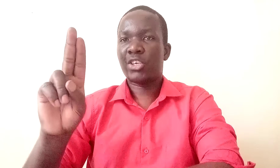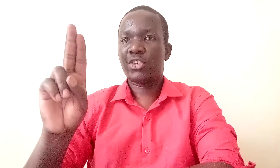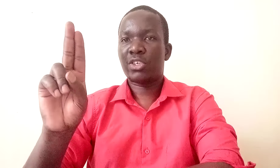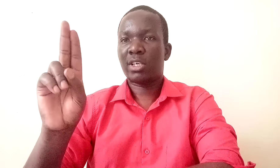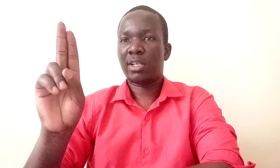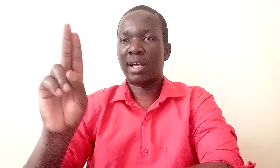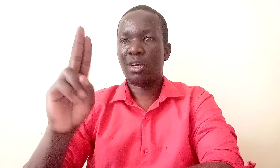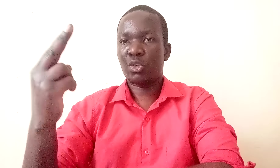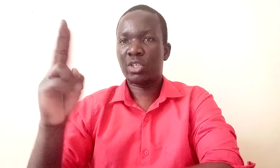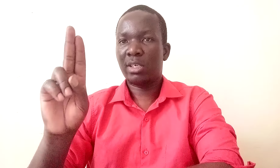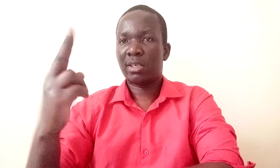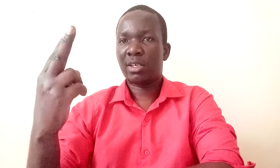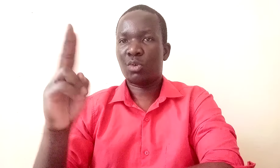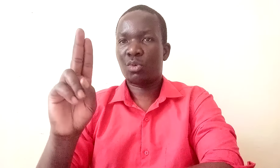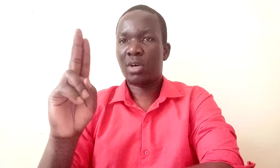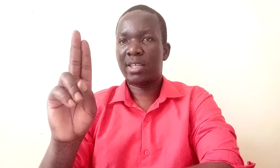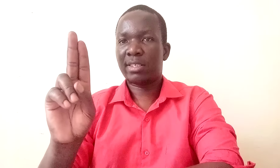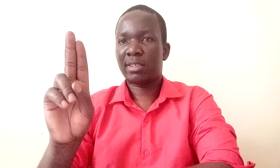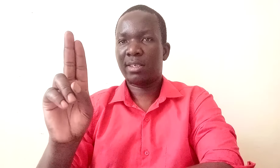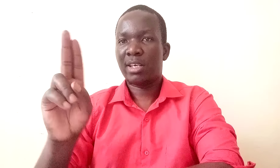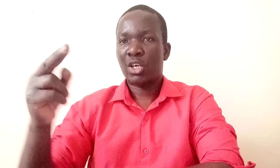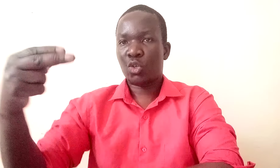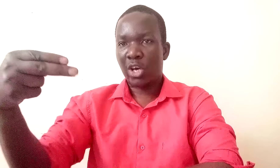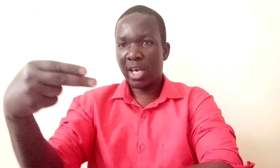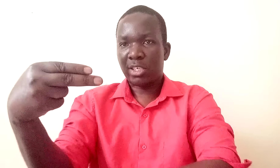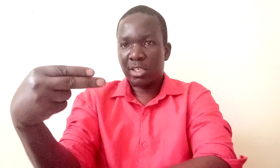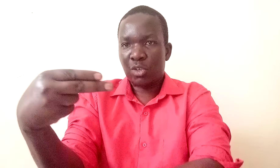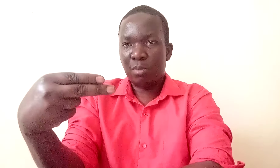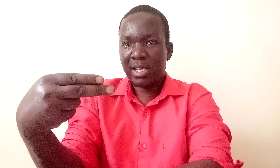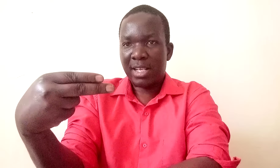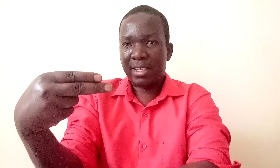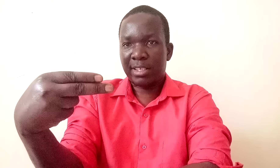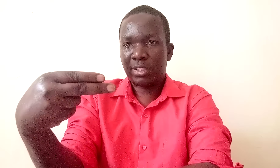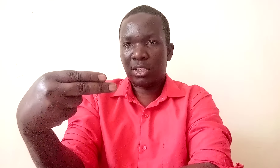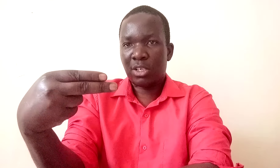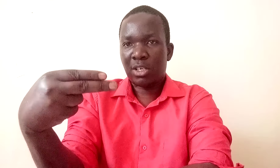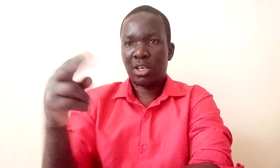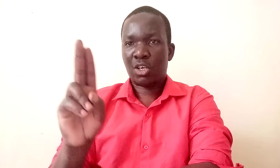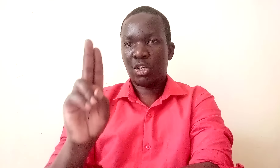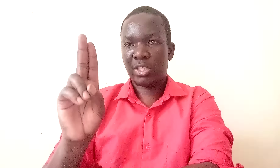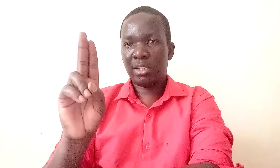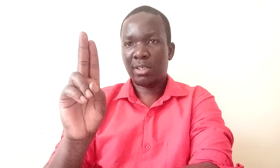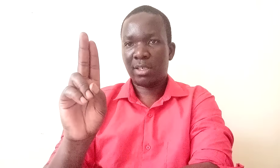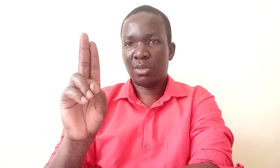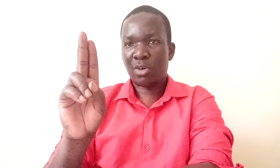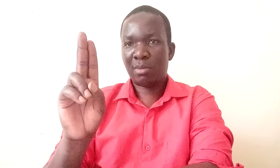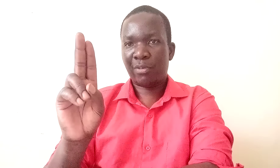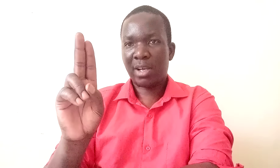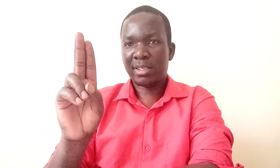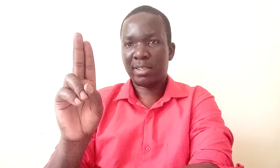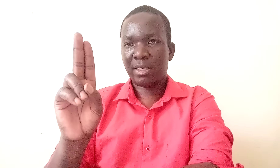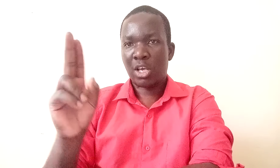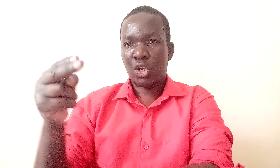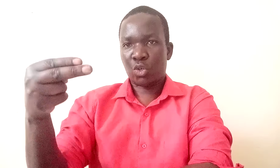H, like you see, look at this. So H, you make it like this. See, look at my fingers. So this